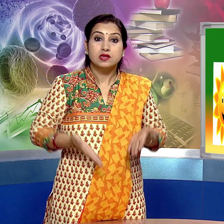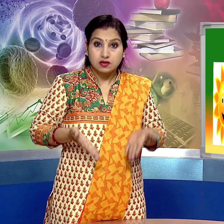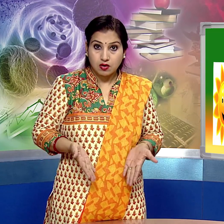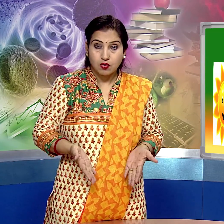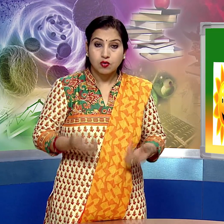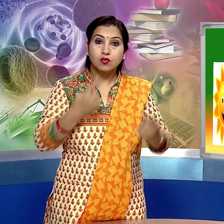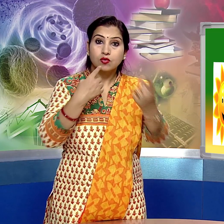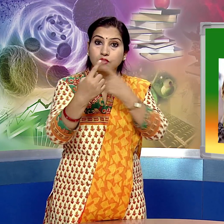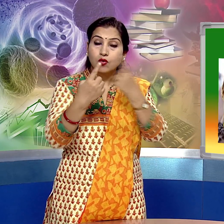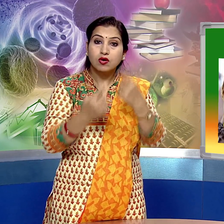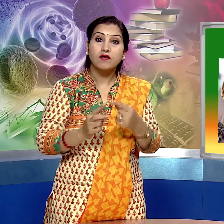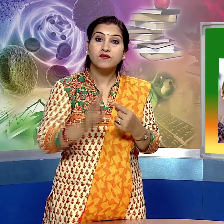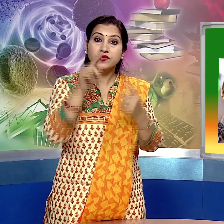Now about vitamin E.